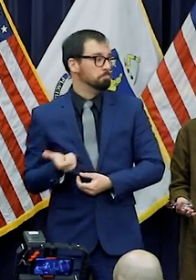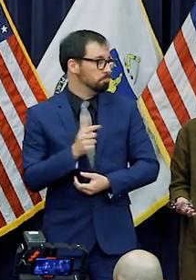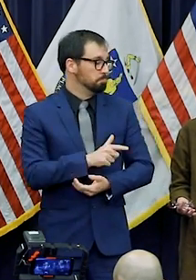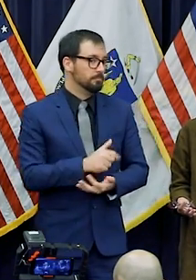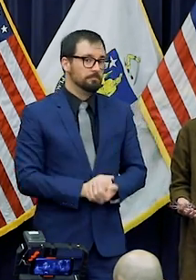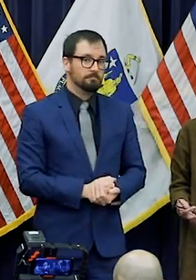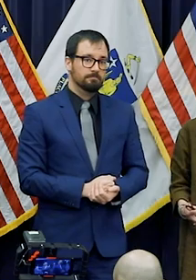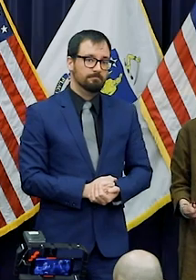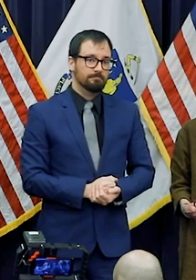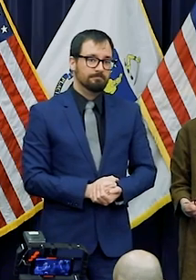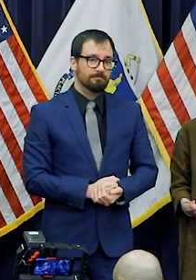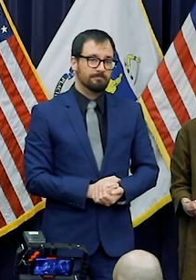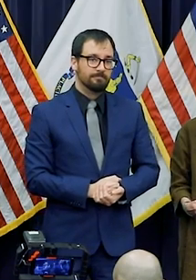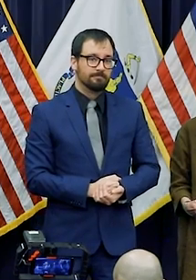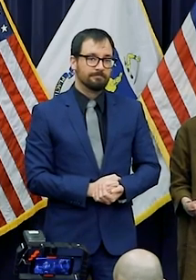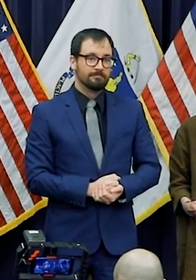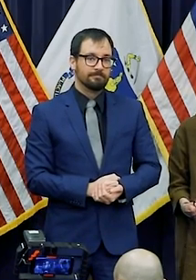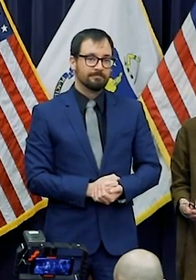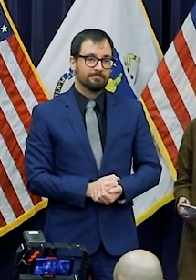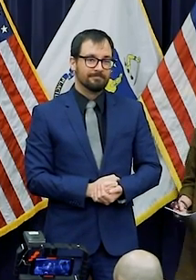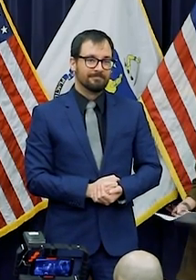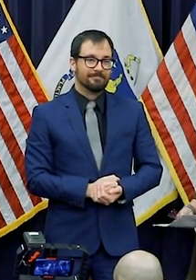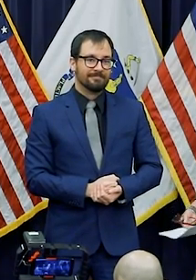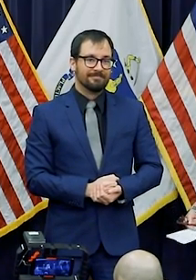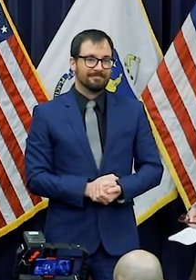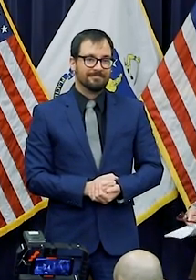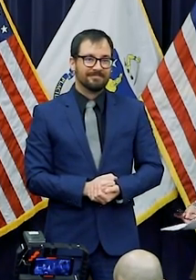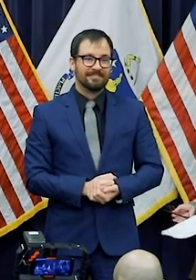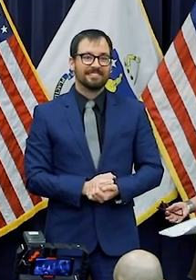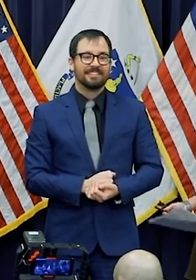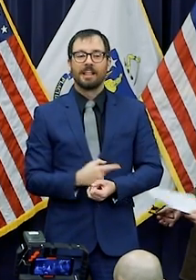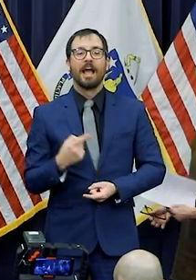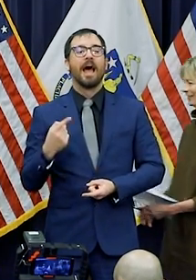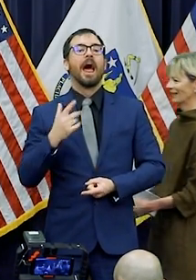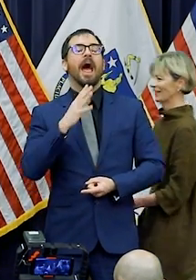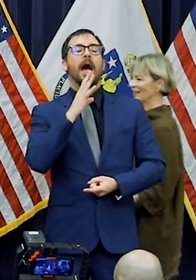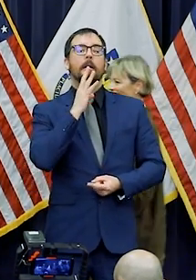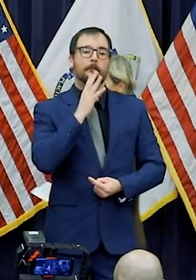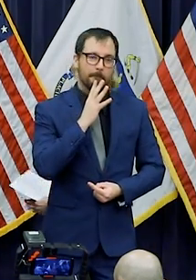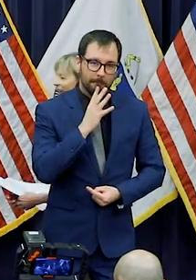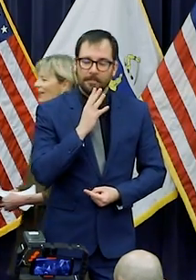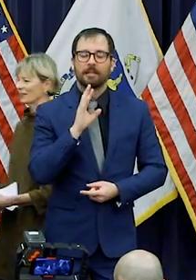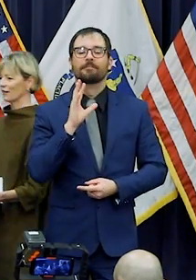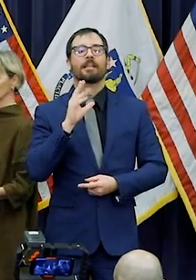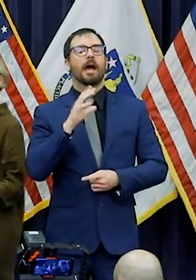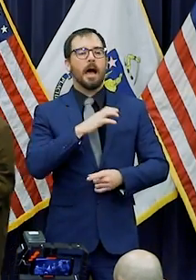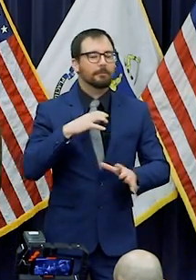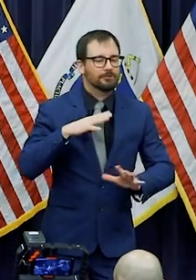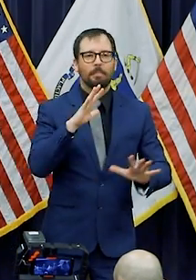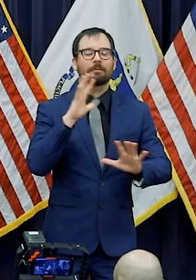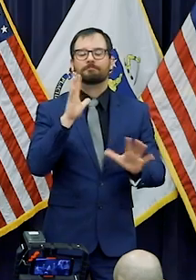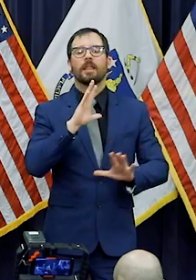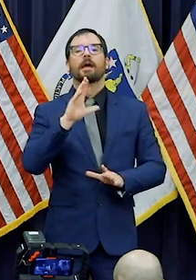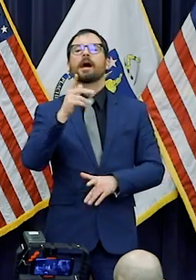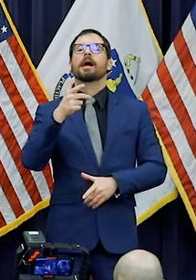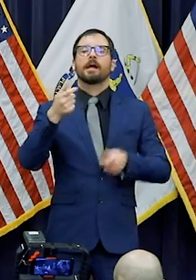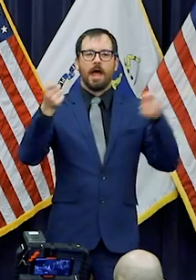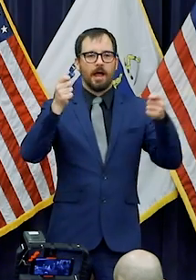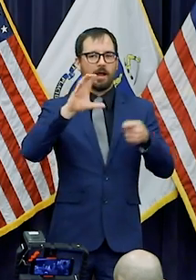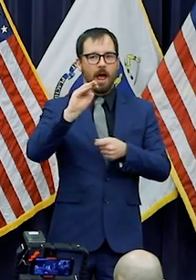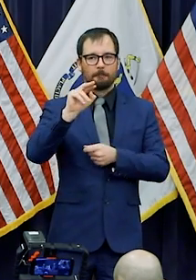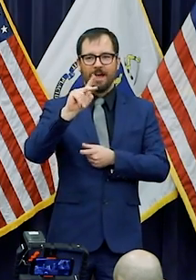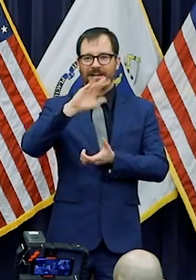Command Center Director Mary Lou Sutters. Your new title. I like secretary.